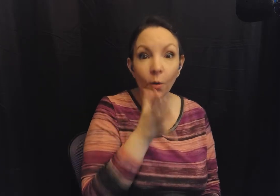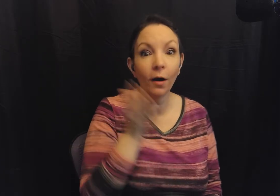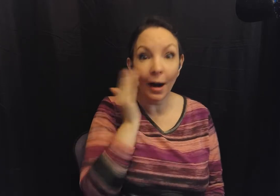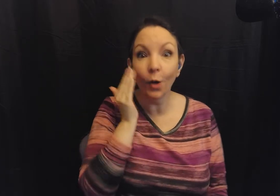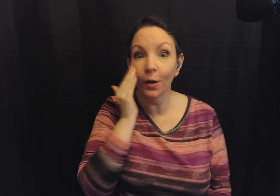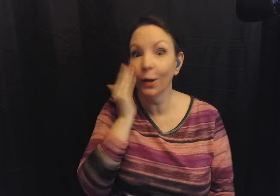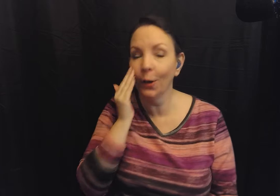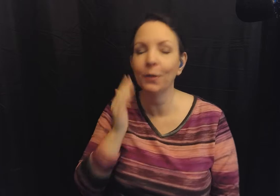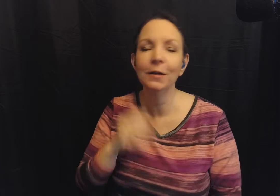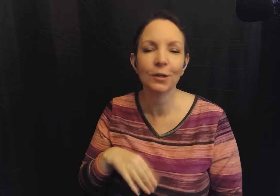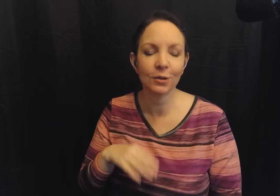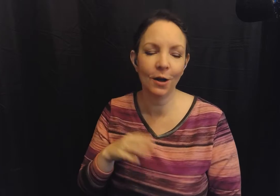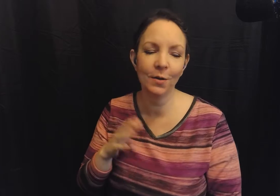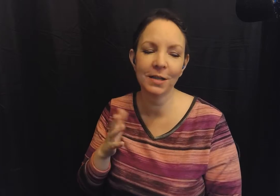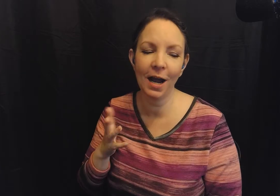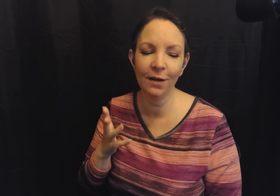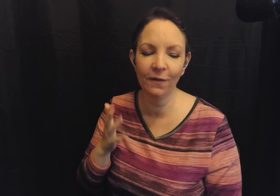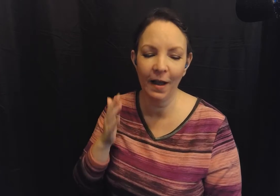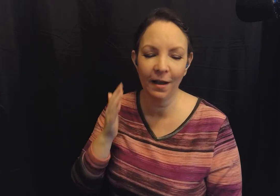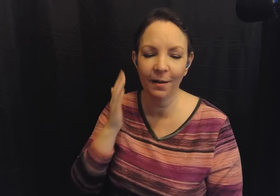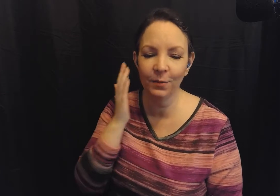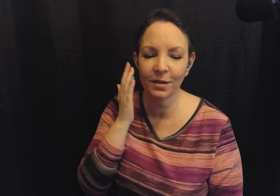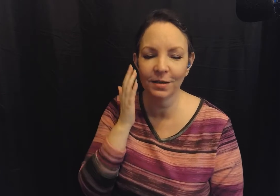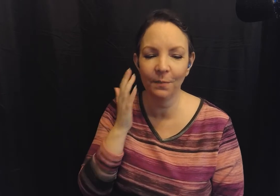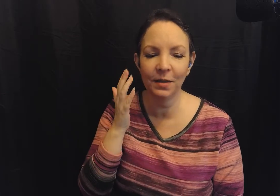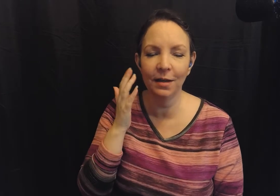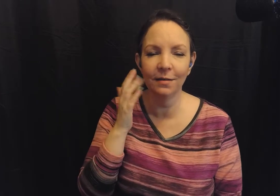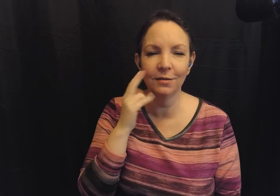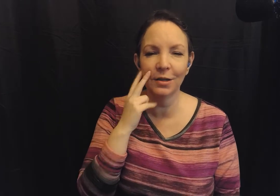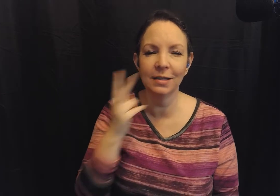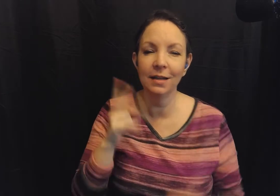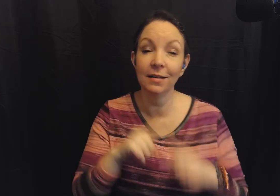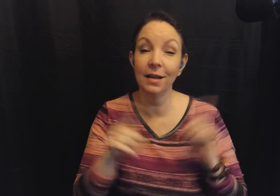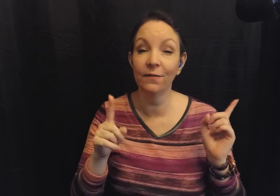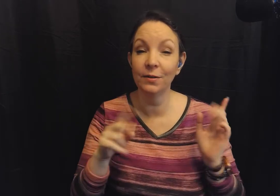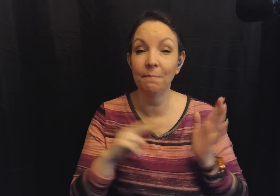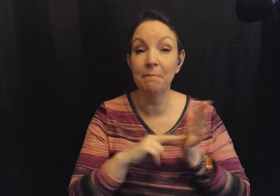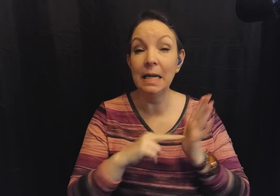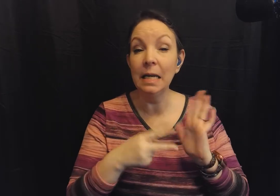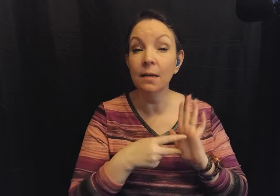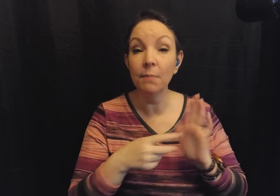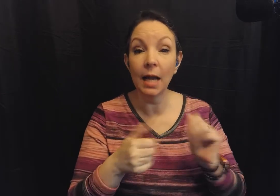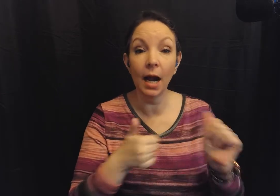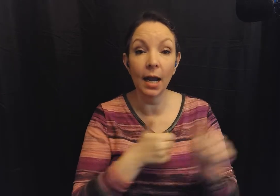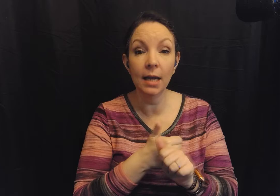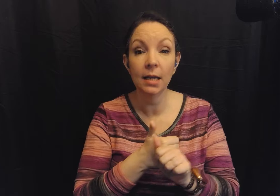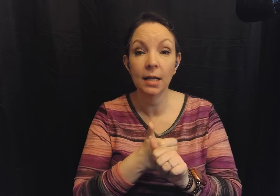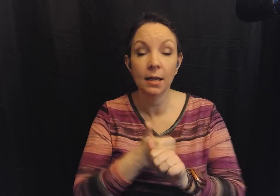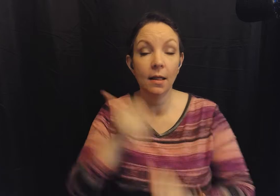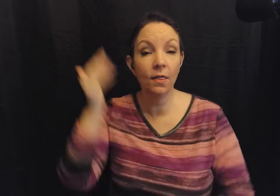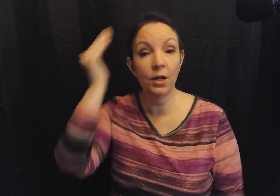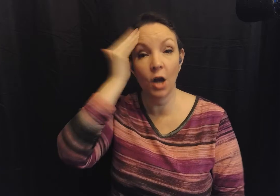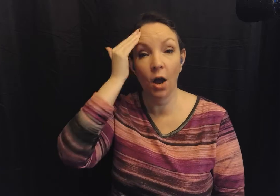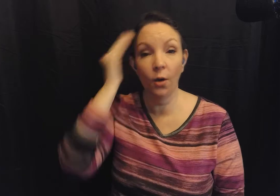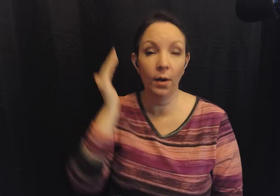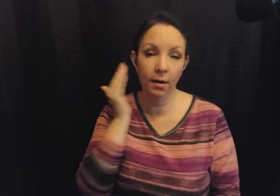I know. So it's kind of like something you can see the different meaning behind the no and